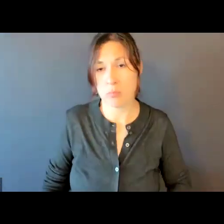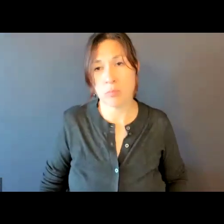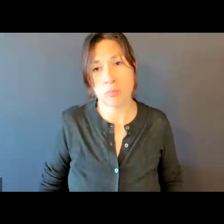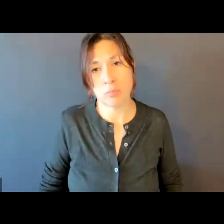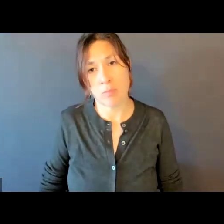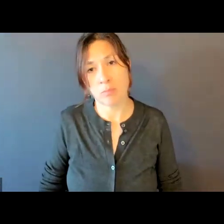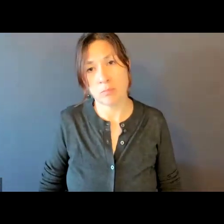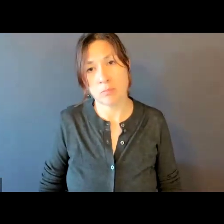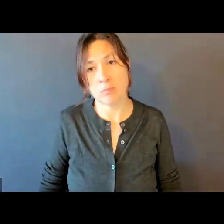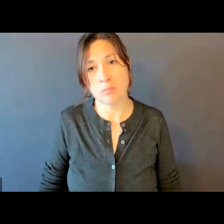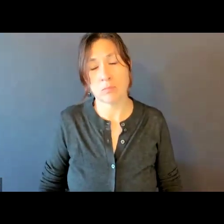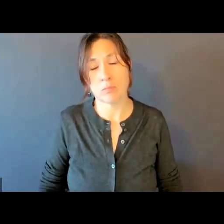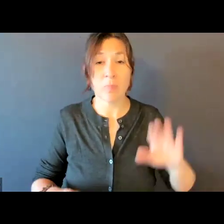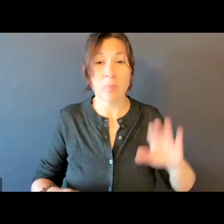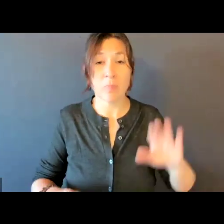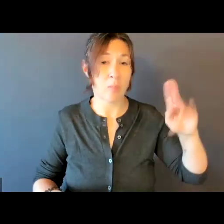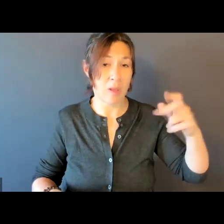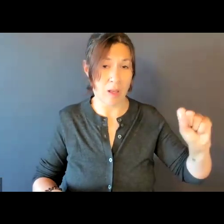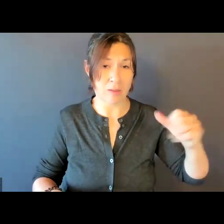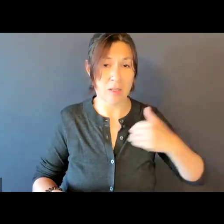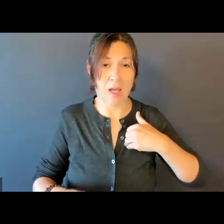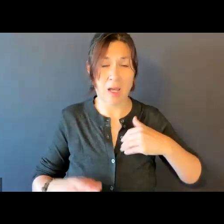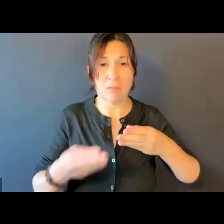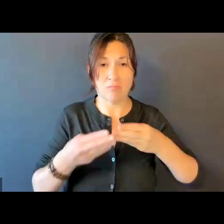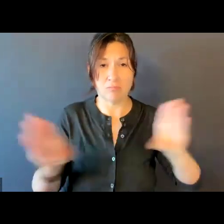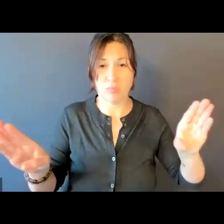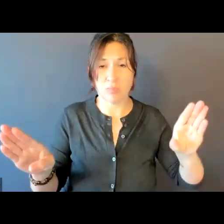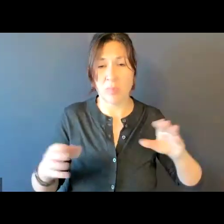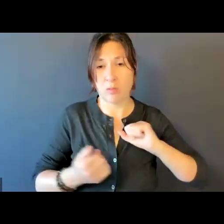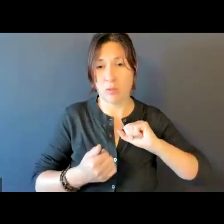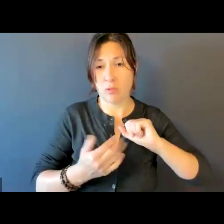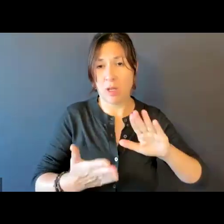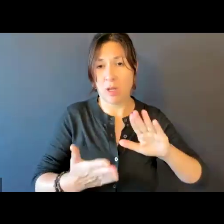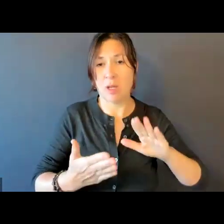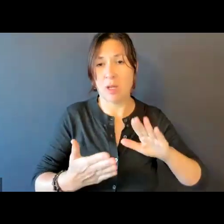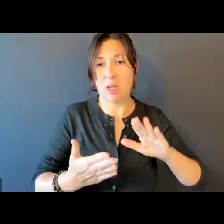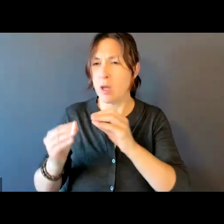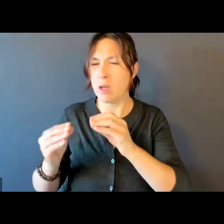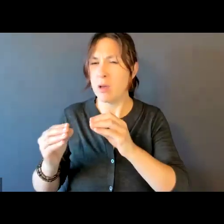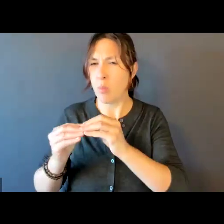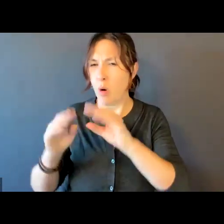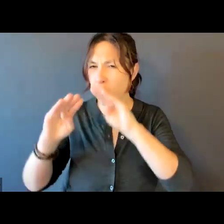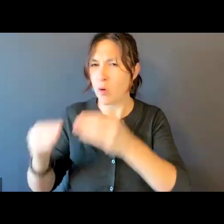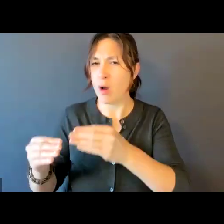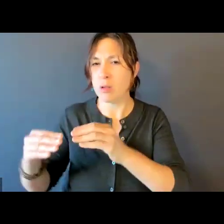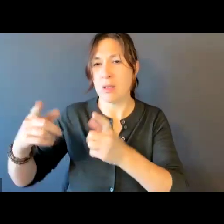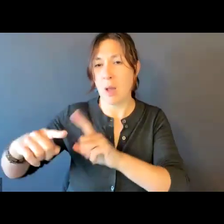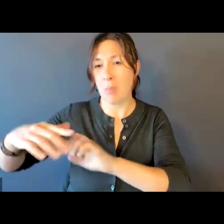we have a district-wide strategy, but then there's some things we focus much more on our elementary schools and others that are much more focused on our high